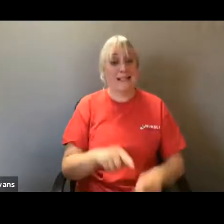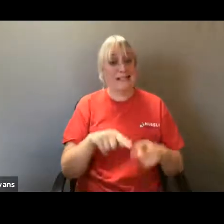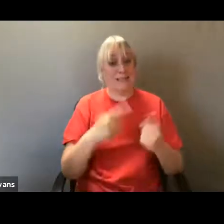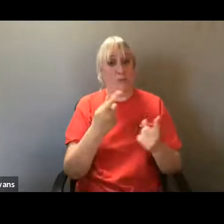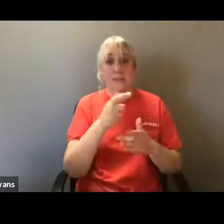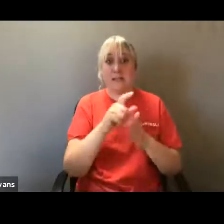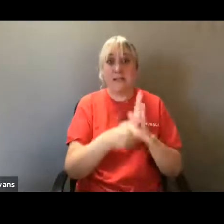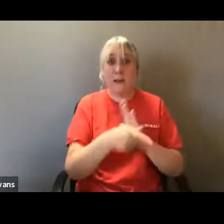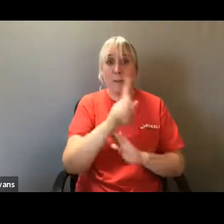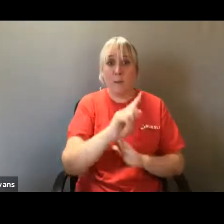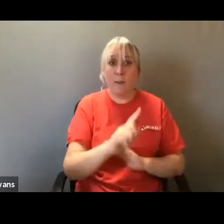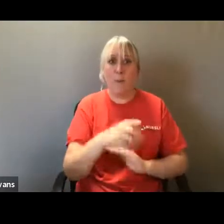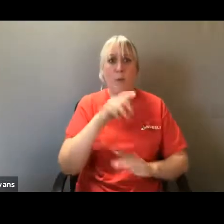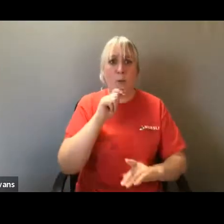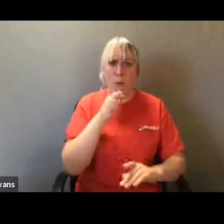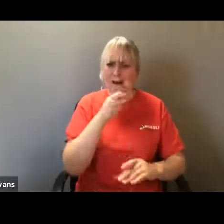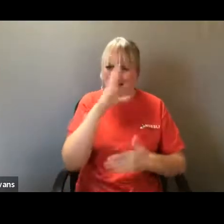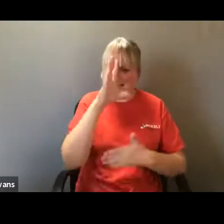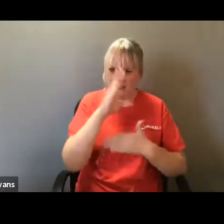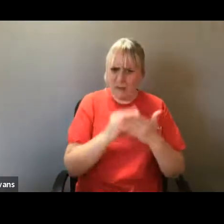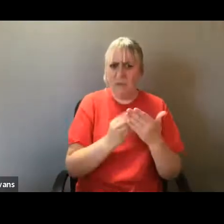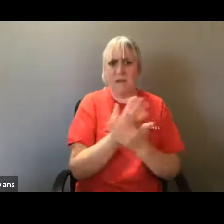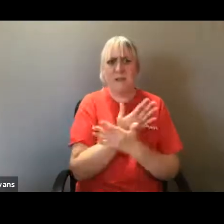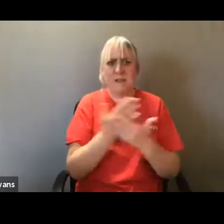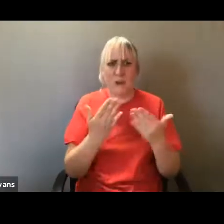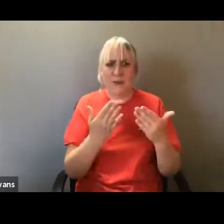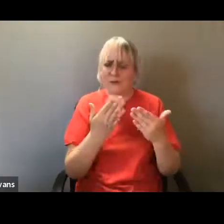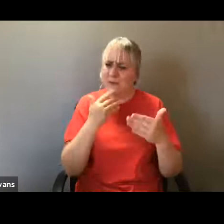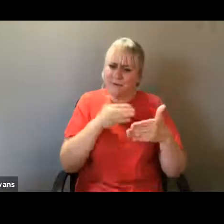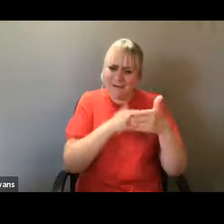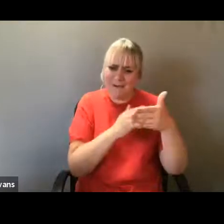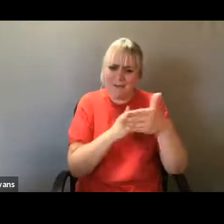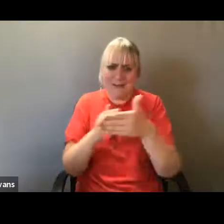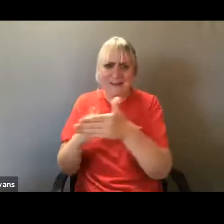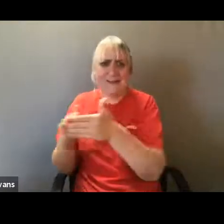that individualism as a result of impairment differences,